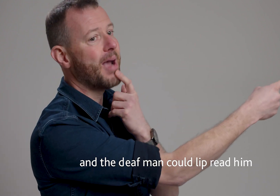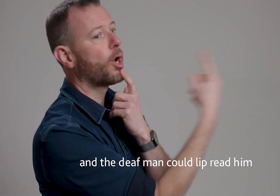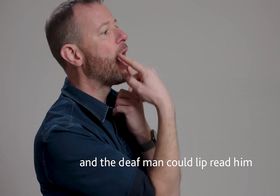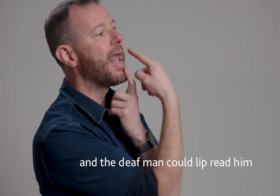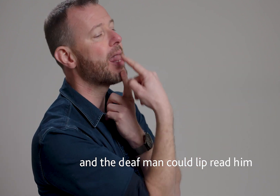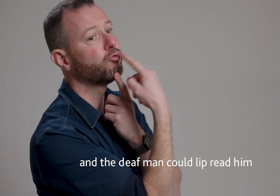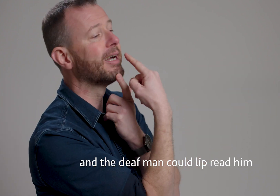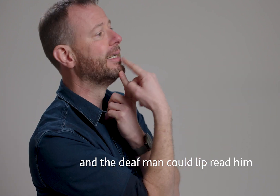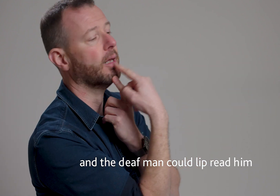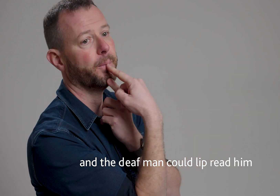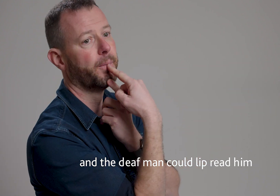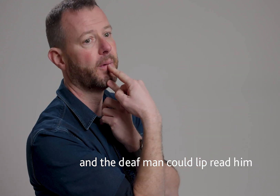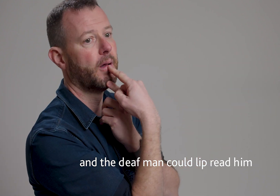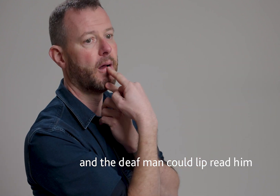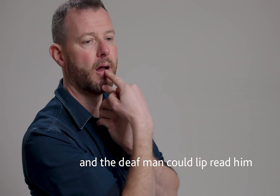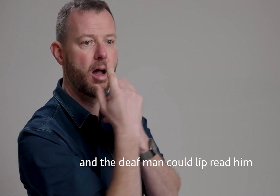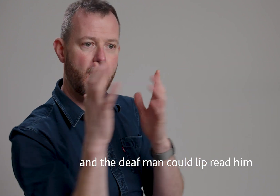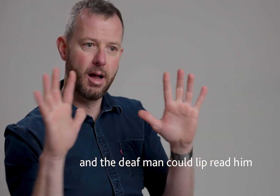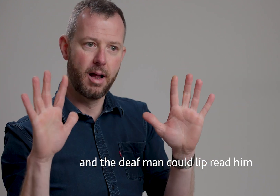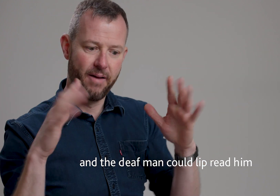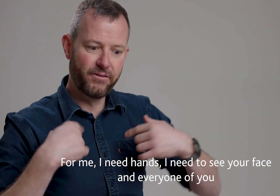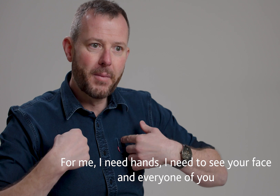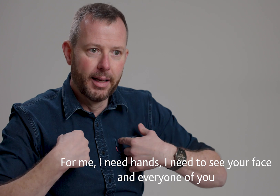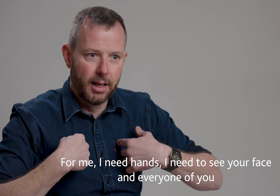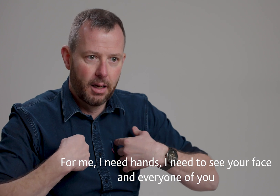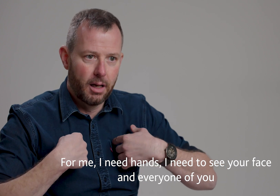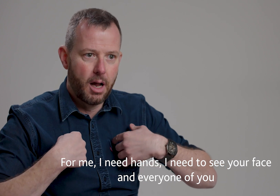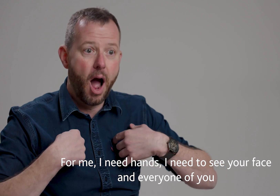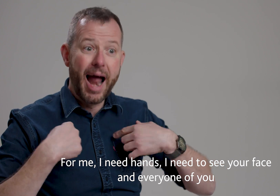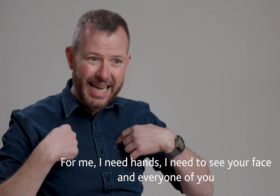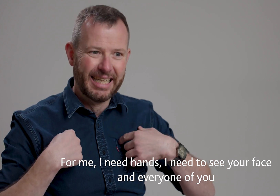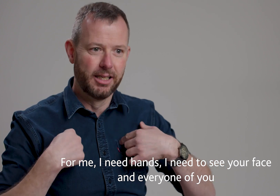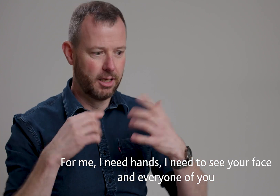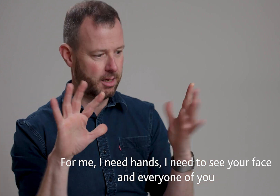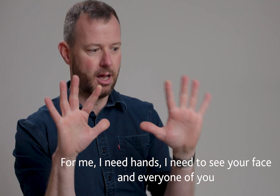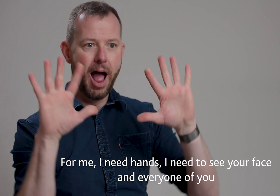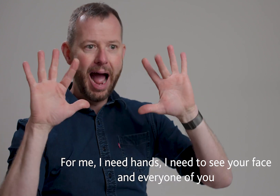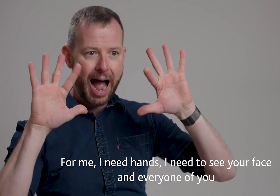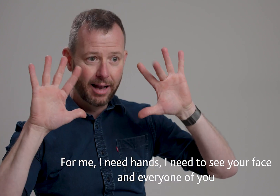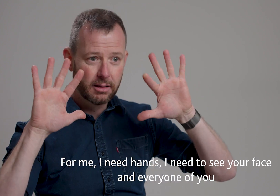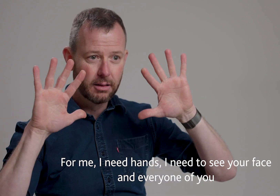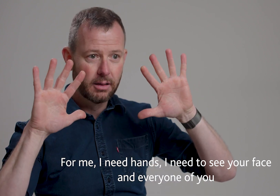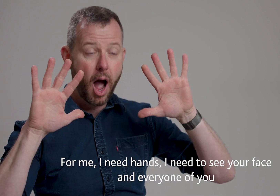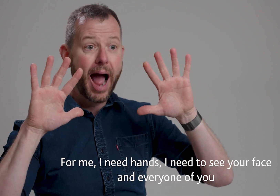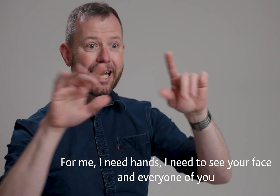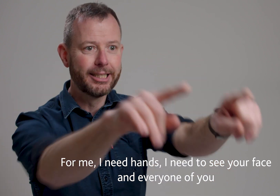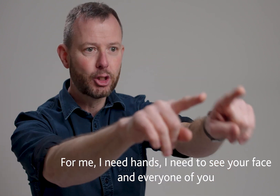could liberate him. The new and the hand and the